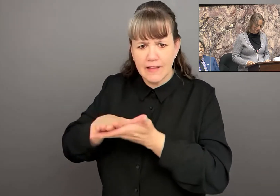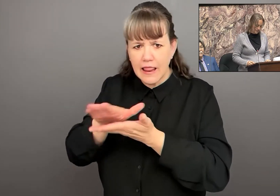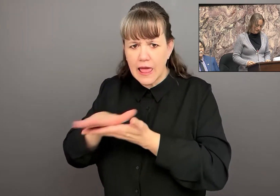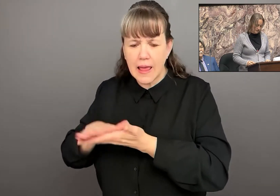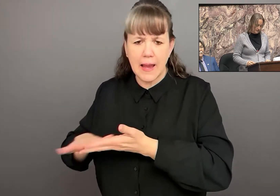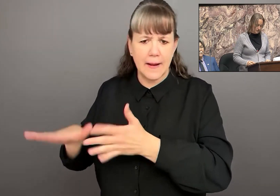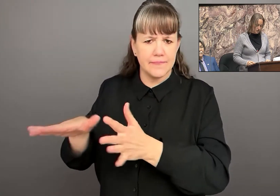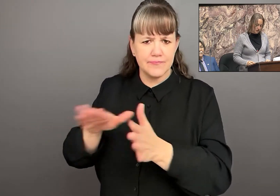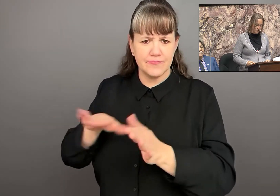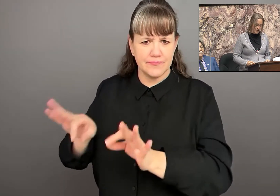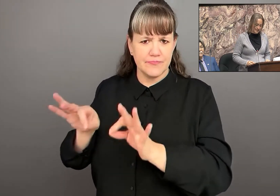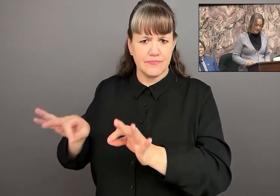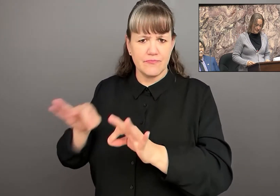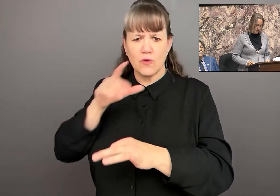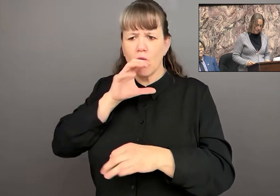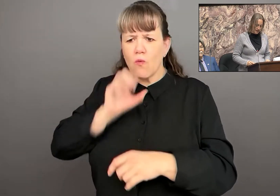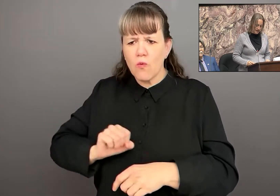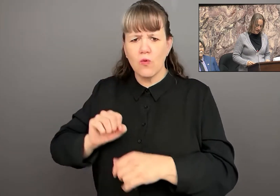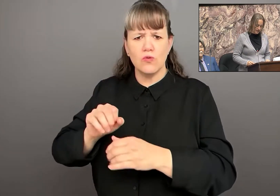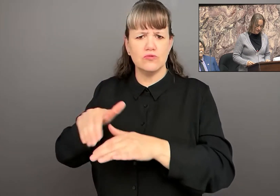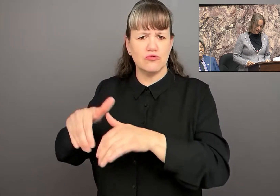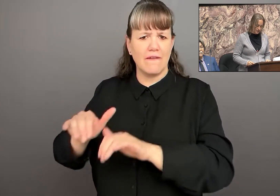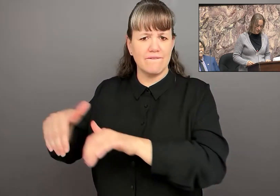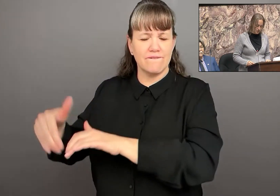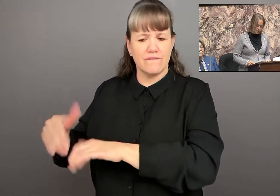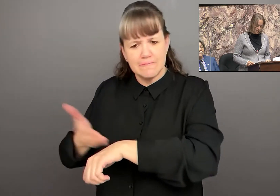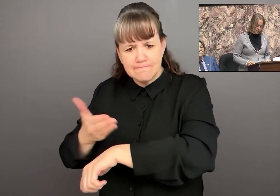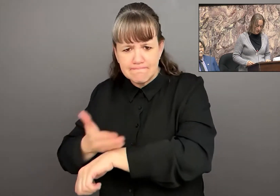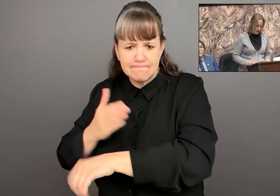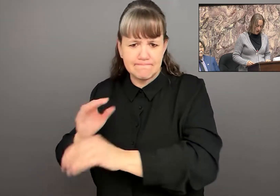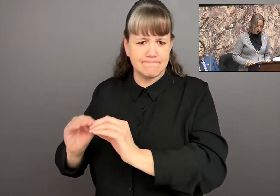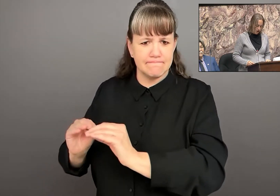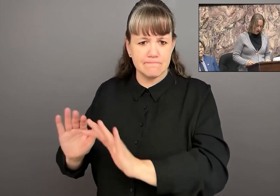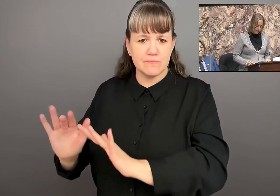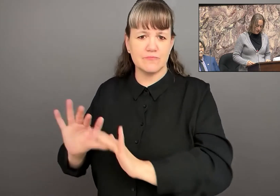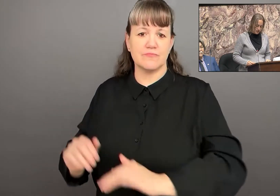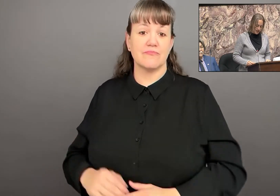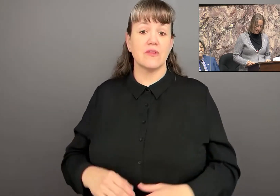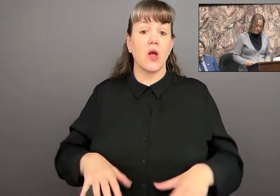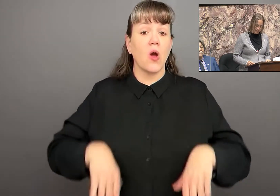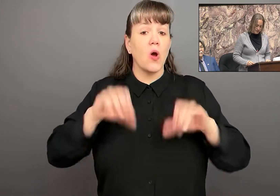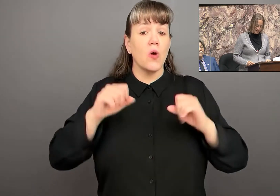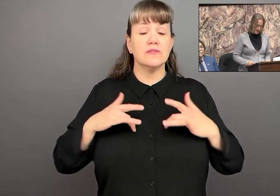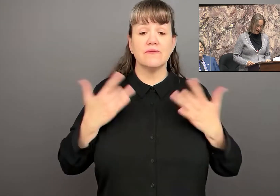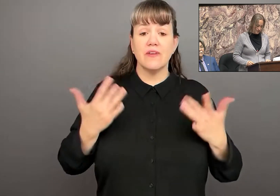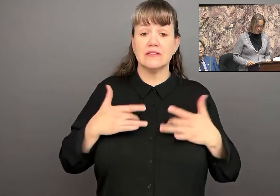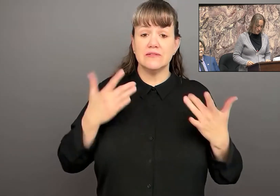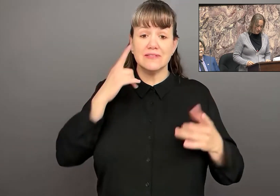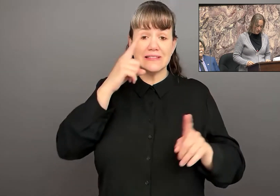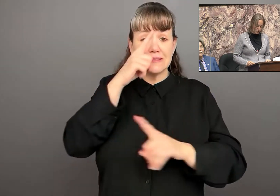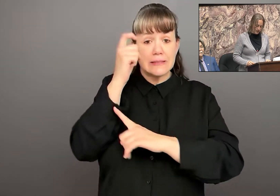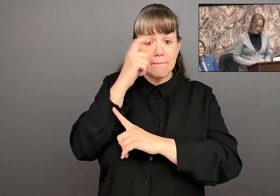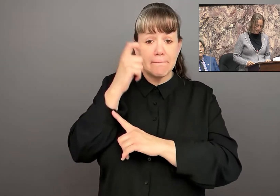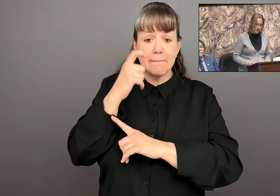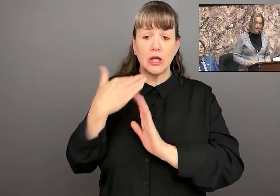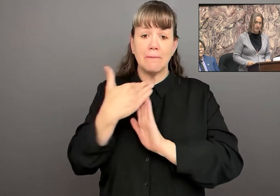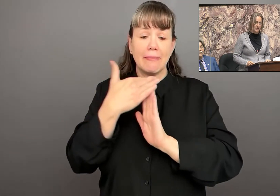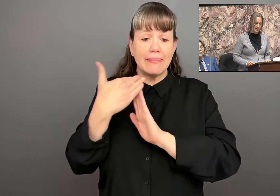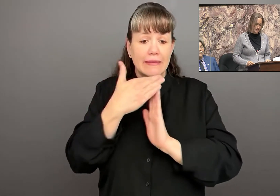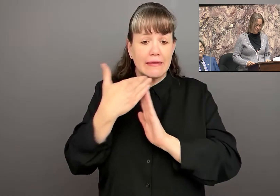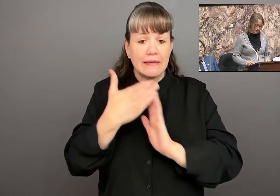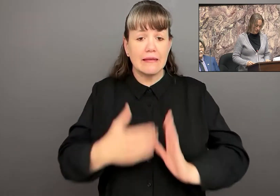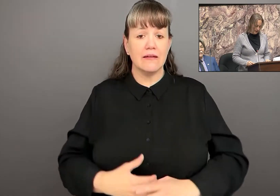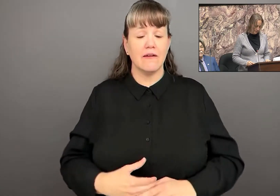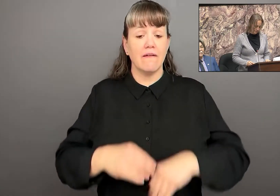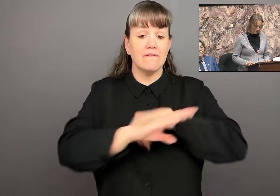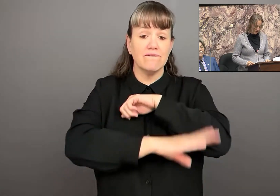area. Social events like the summer picnic and the fall social offer a chance for members to gather and share stories about the founding